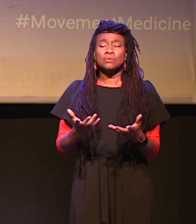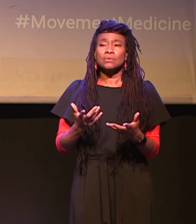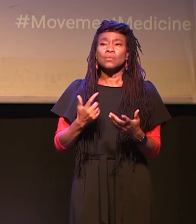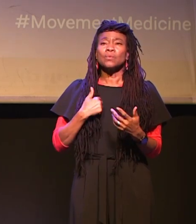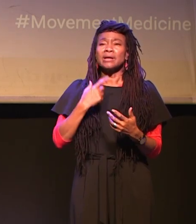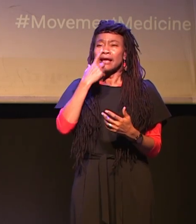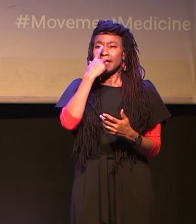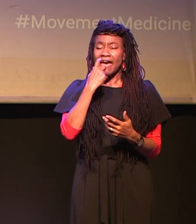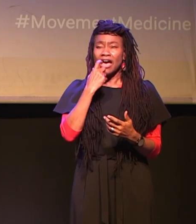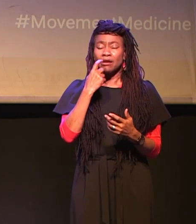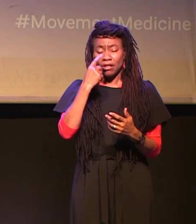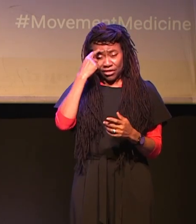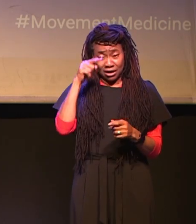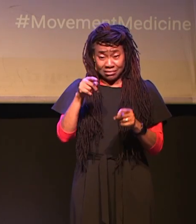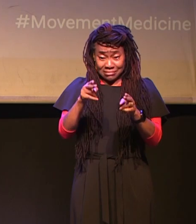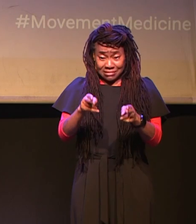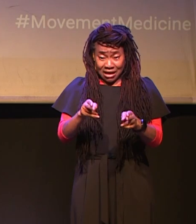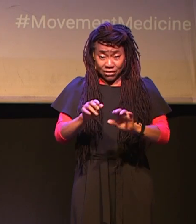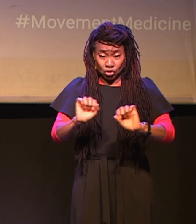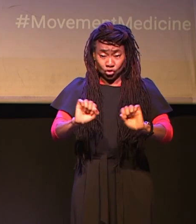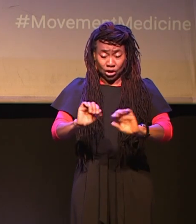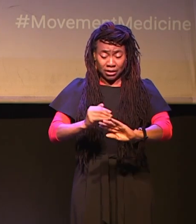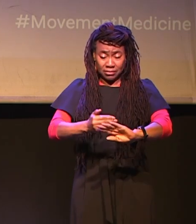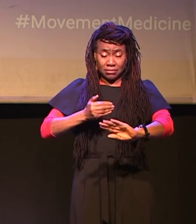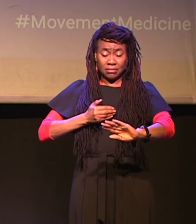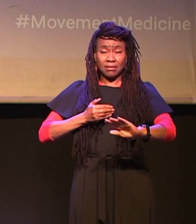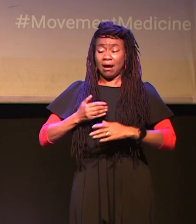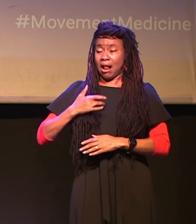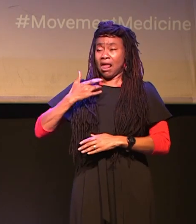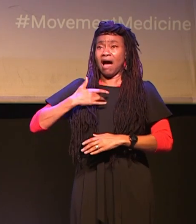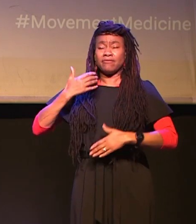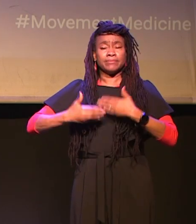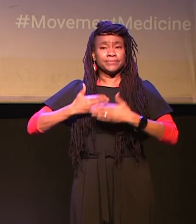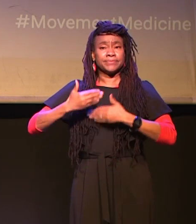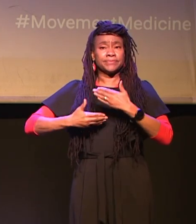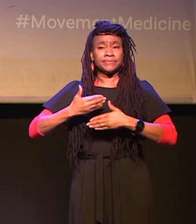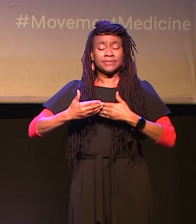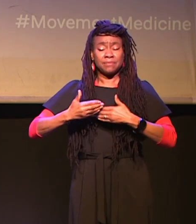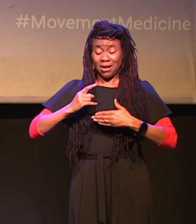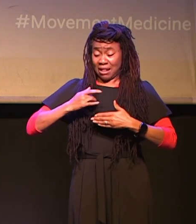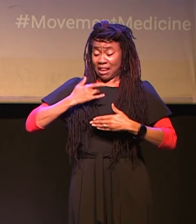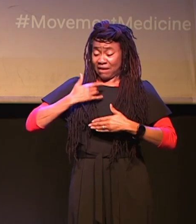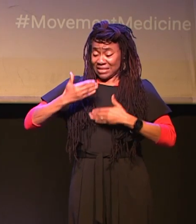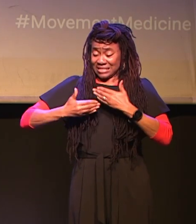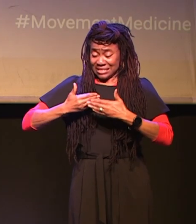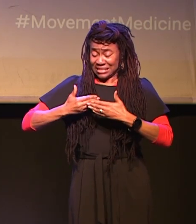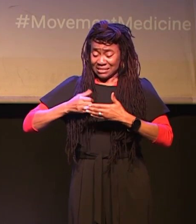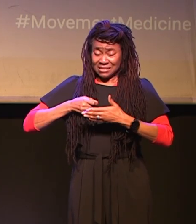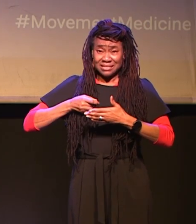of that aliveness that doesn't have room yet because other things are occupying that space. And